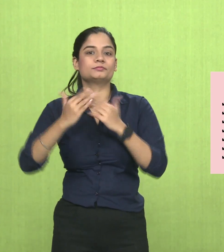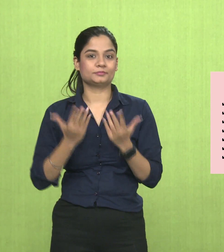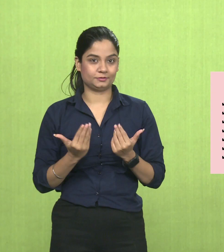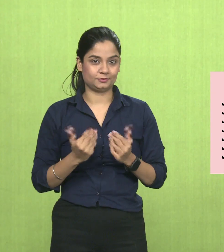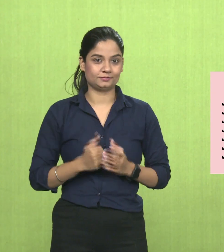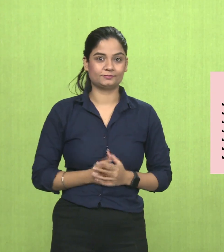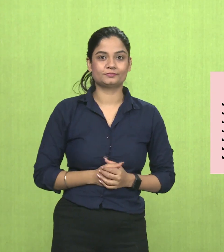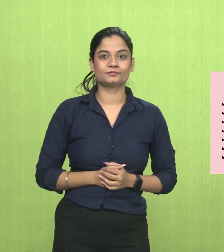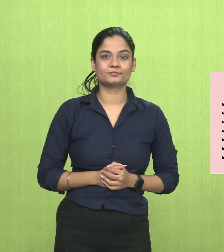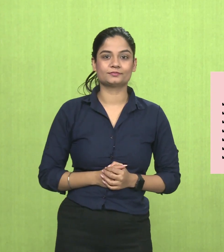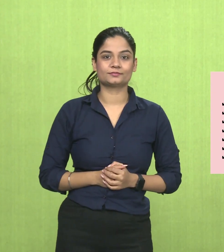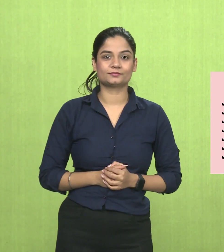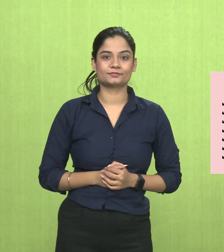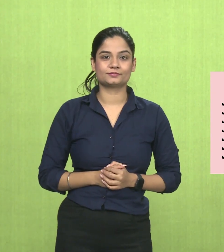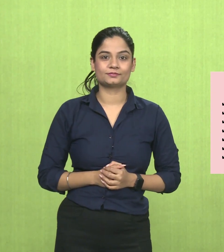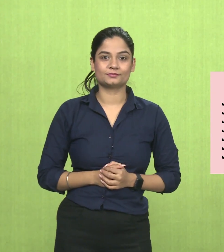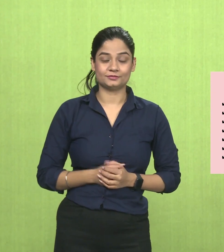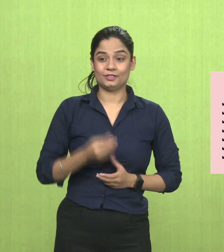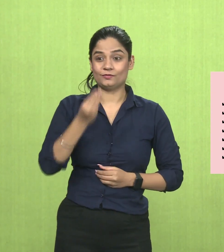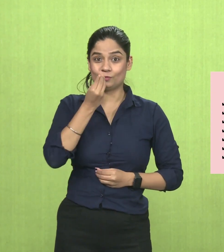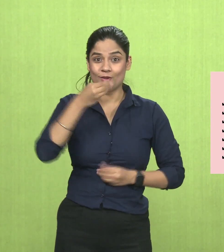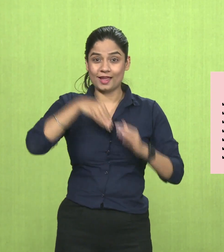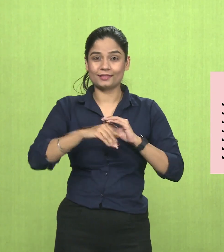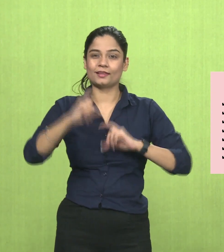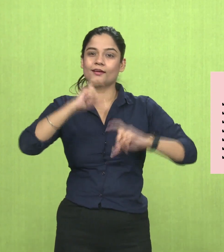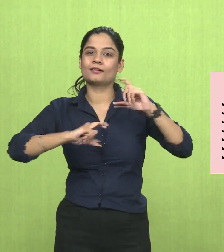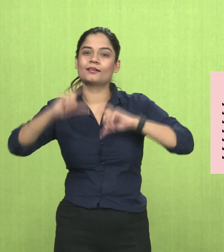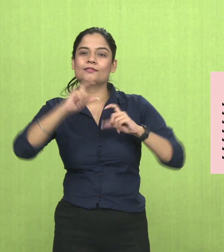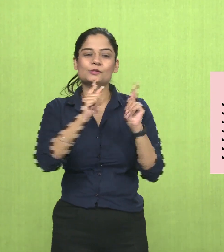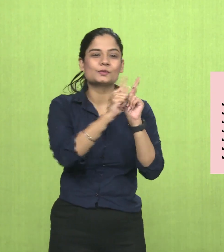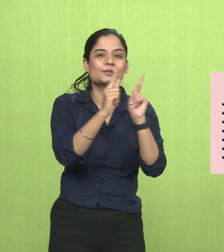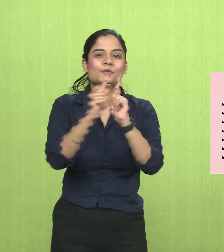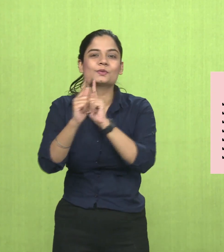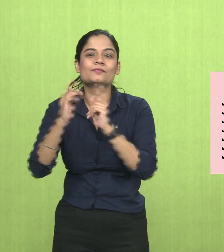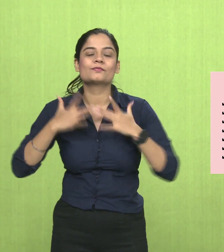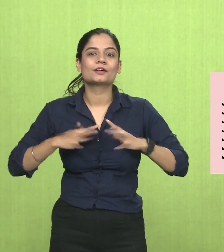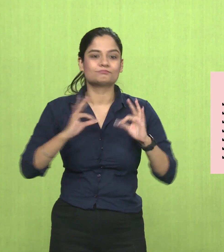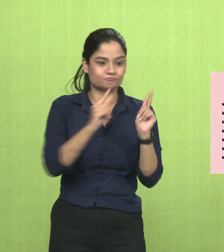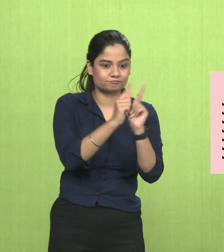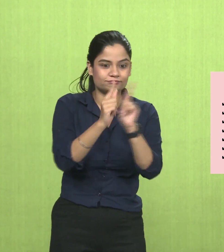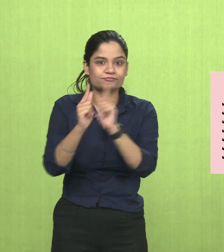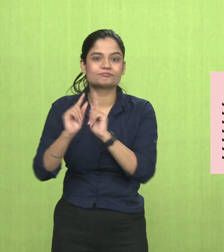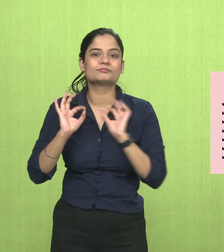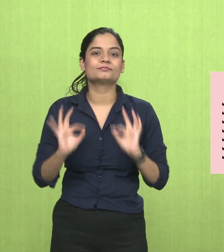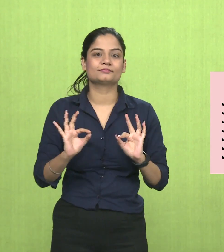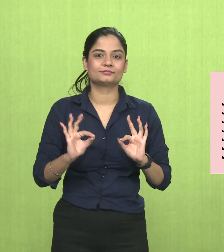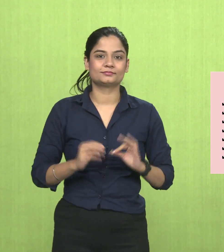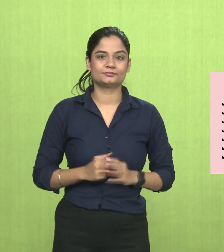These are good to be taken during diarrhea. We should make sure that the food is low